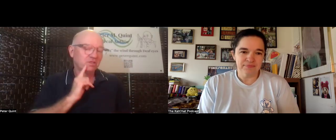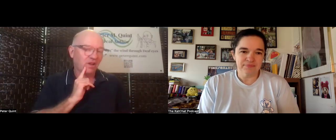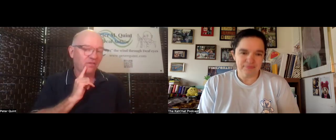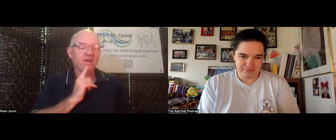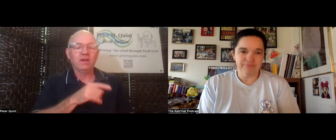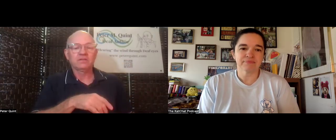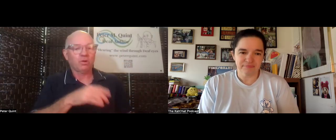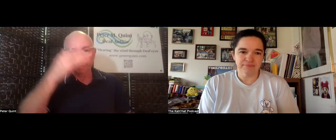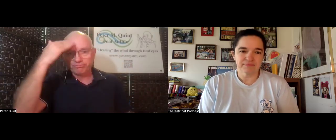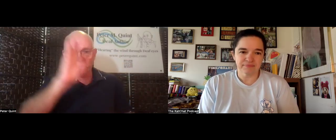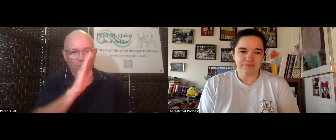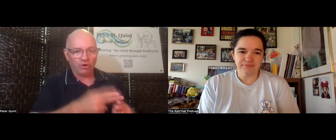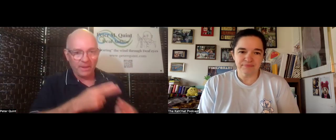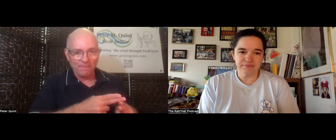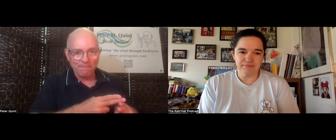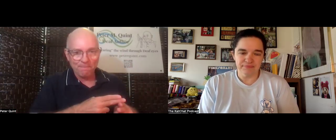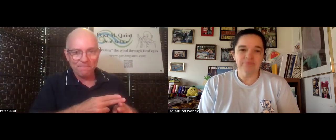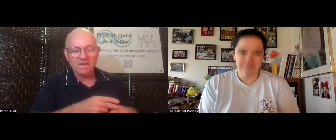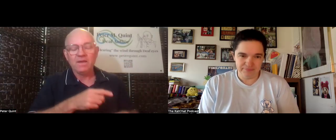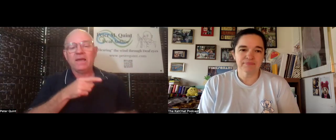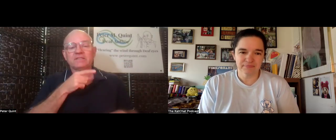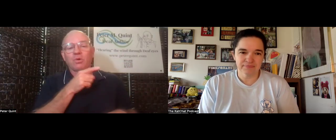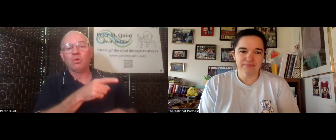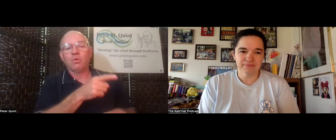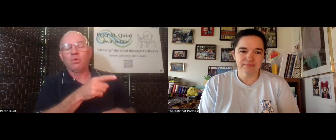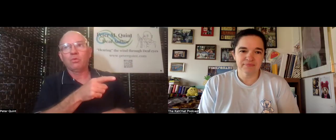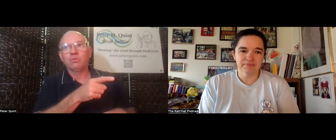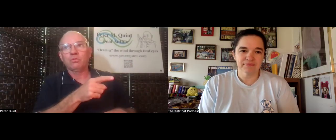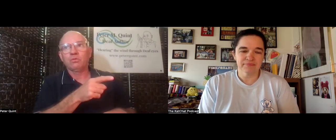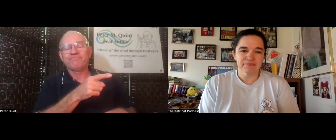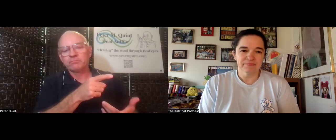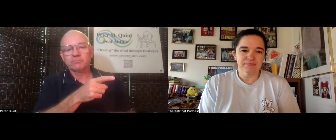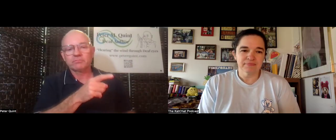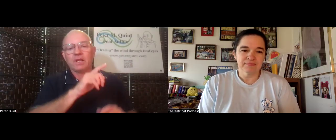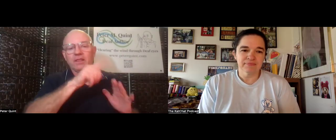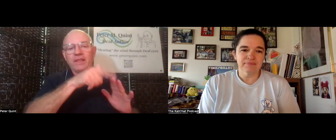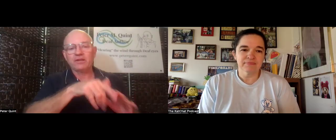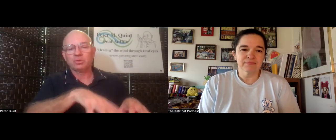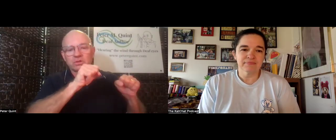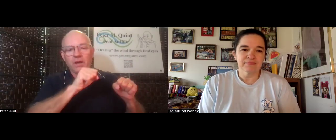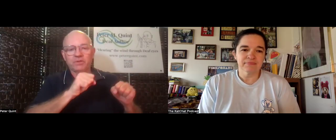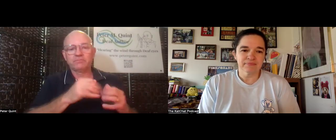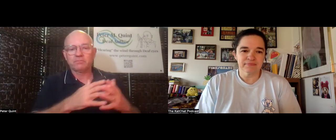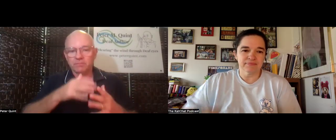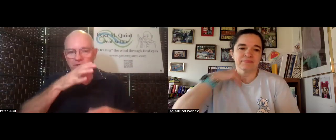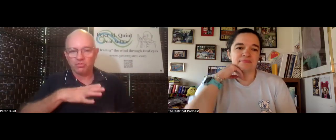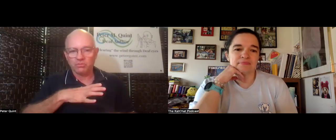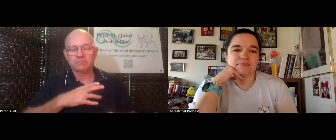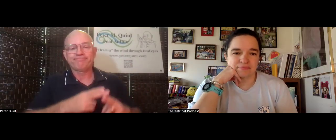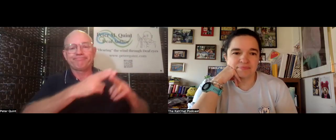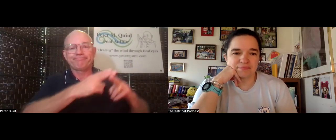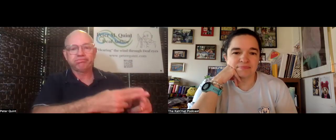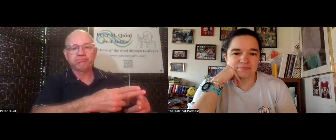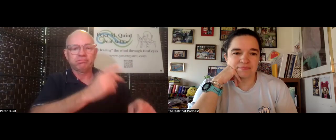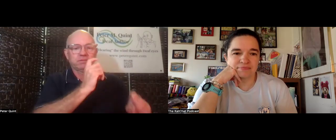Why? She was deaf. So don't know her name. And so a later she was adopted, American